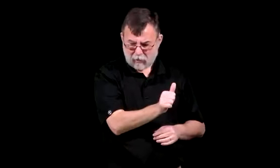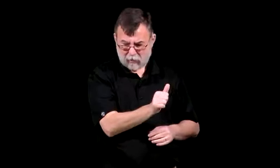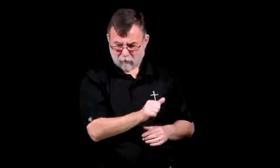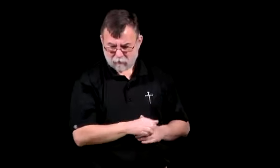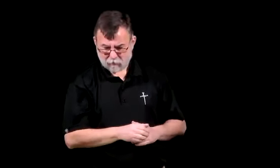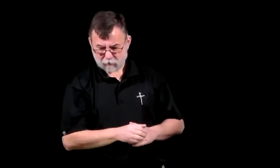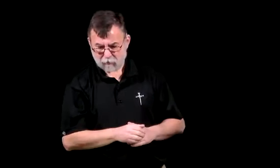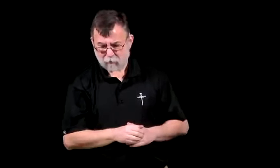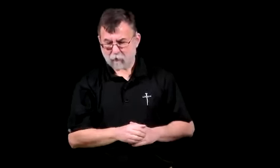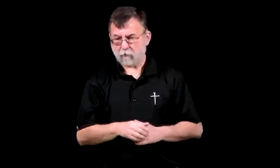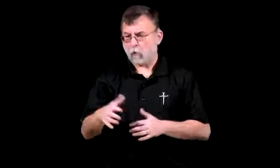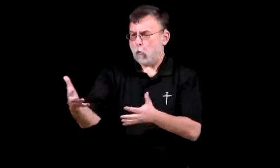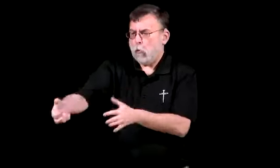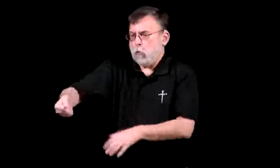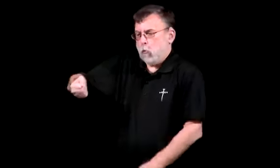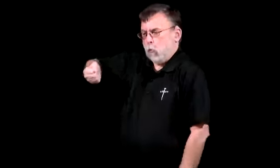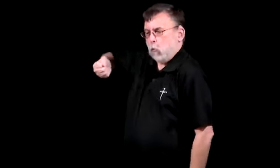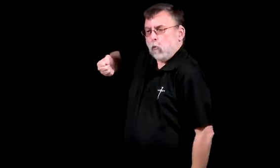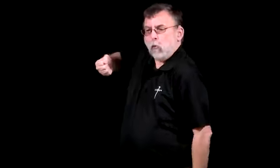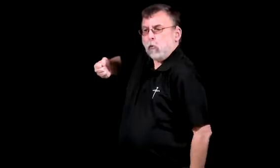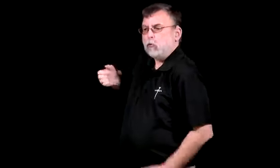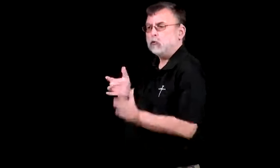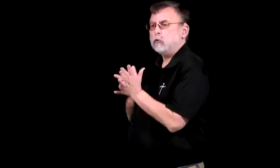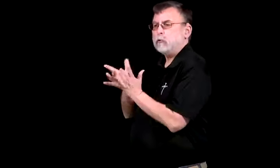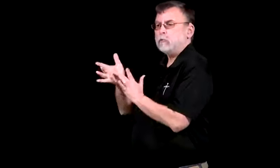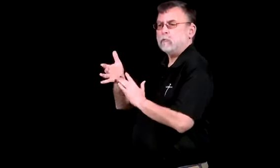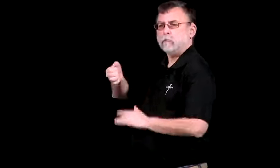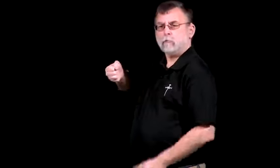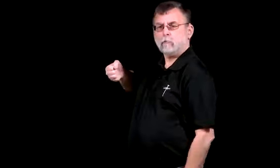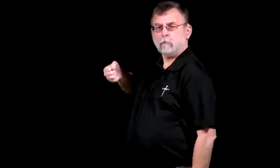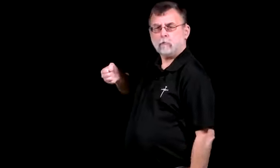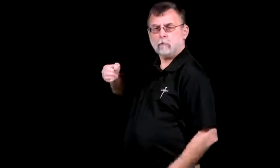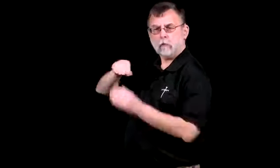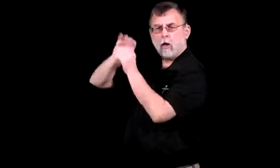He did not withhold his son Jesus.